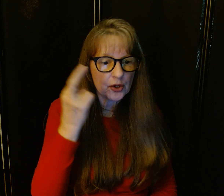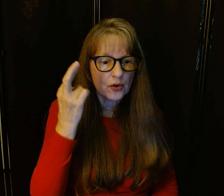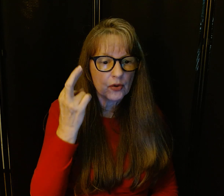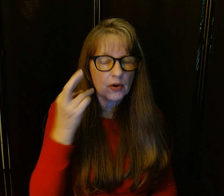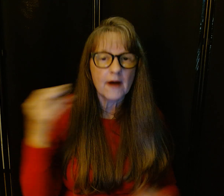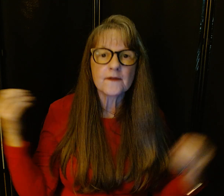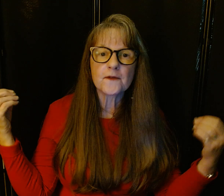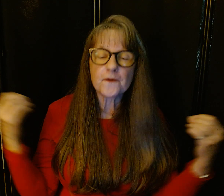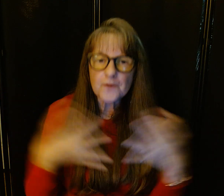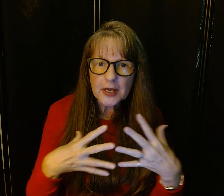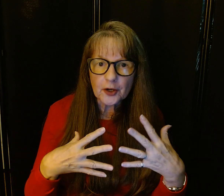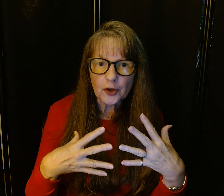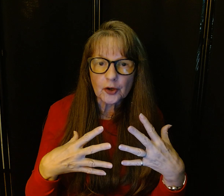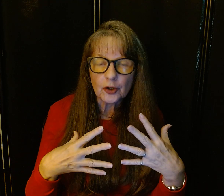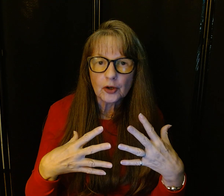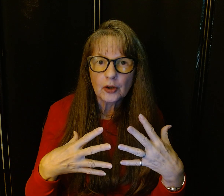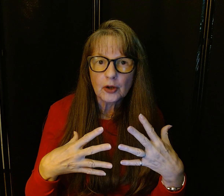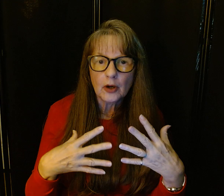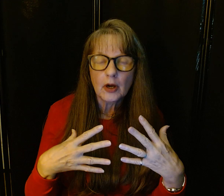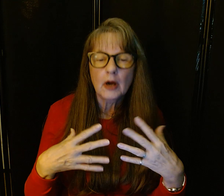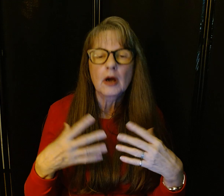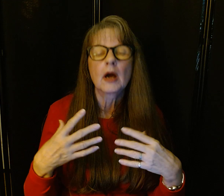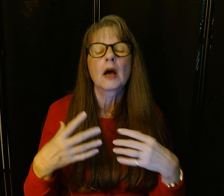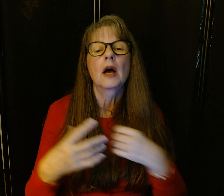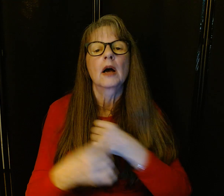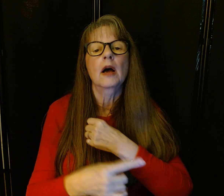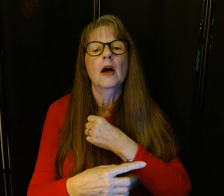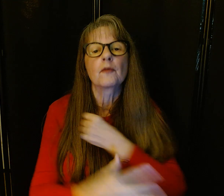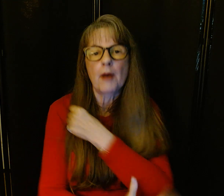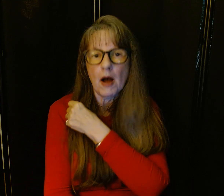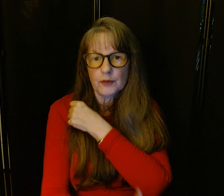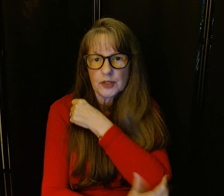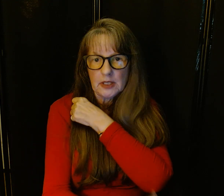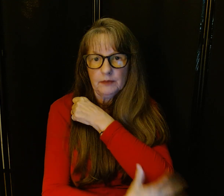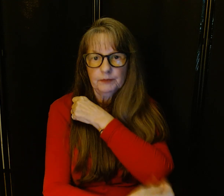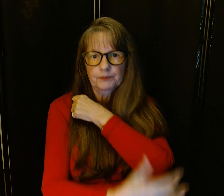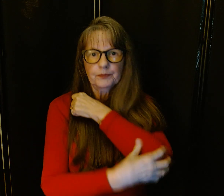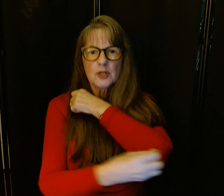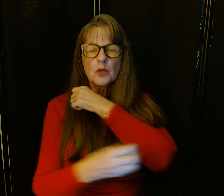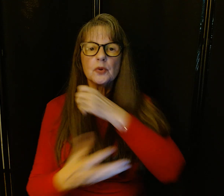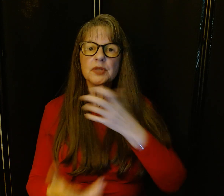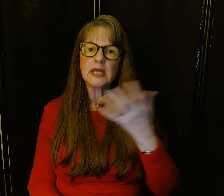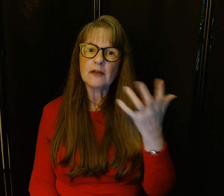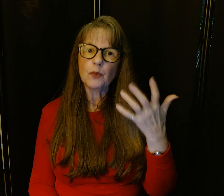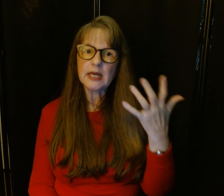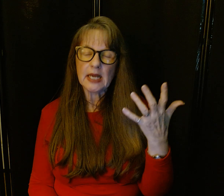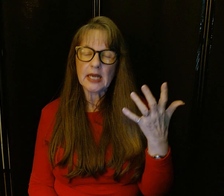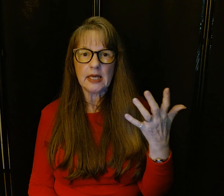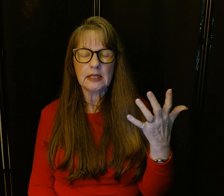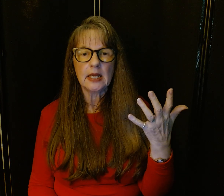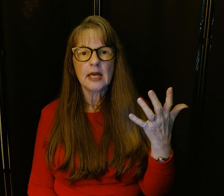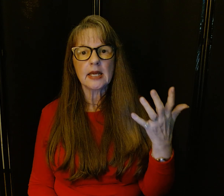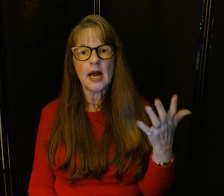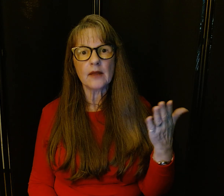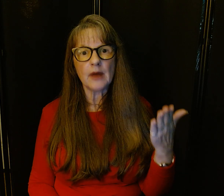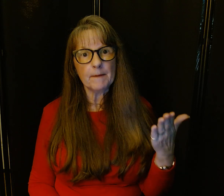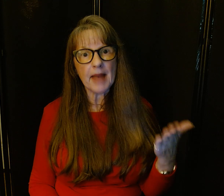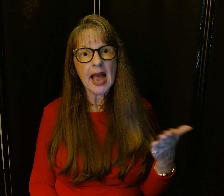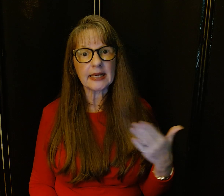unrational fear of poverty. So we'll see if we can kind of unpack how we